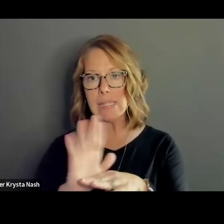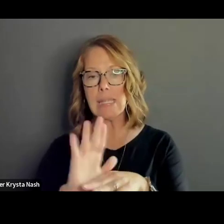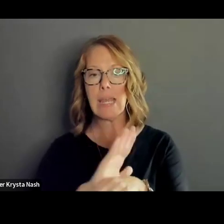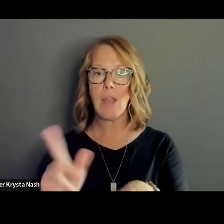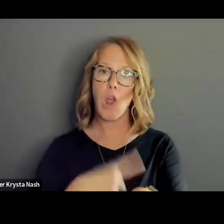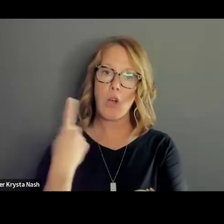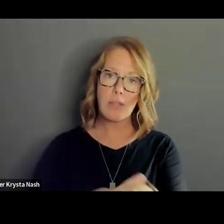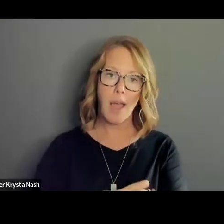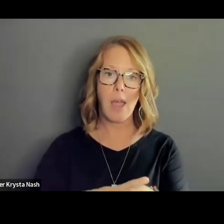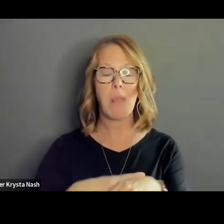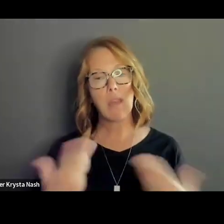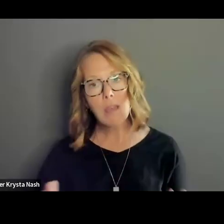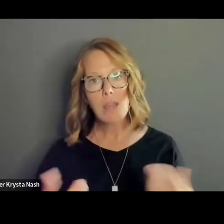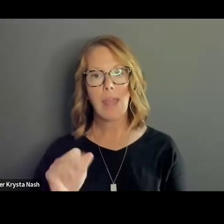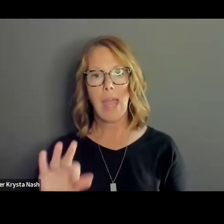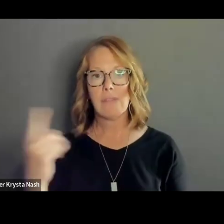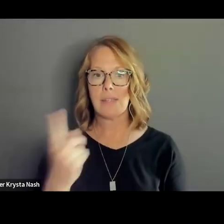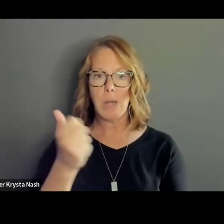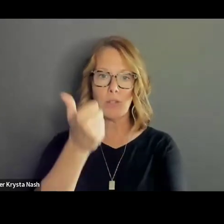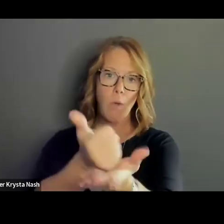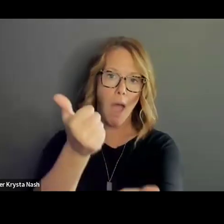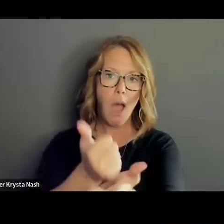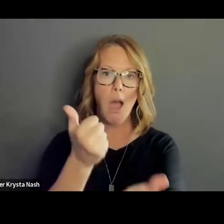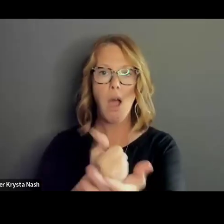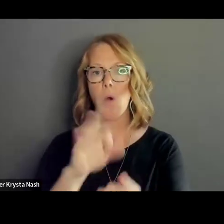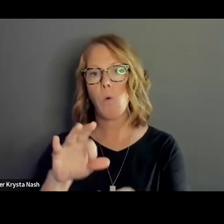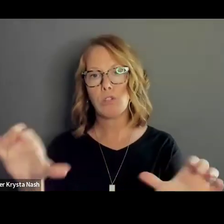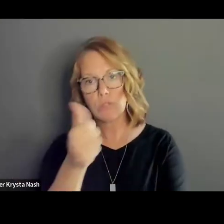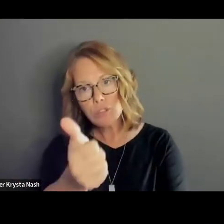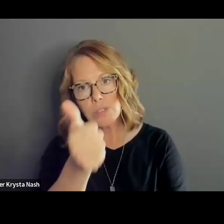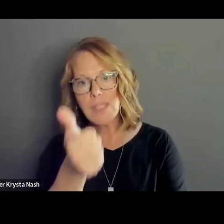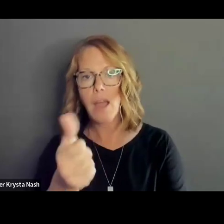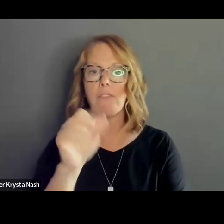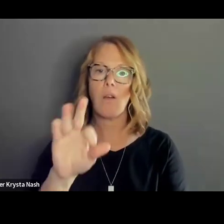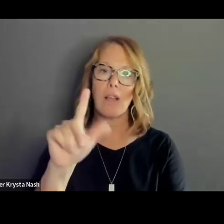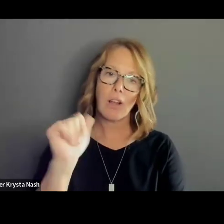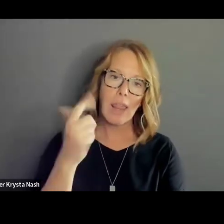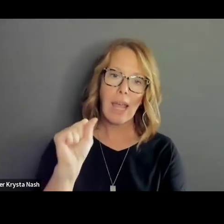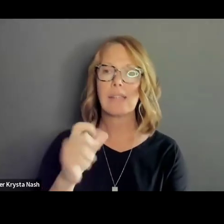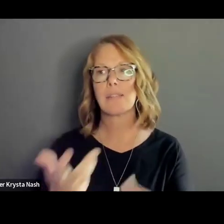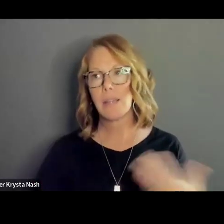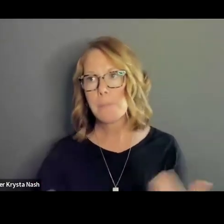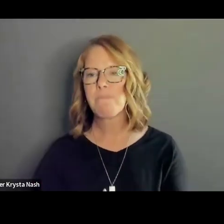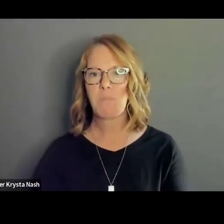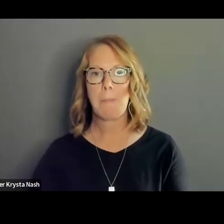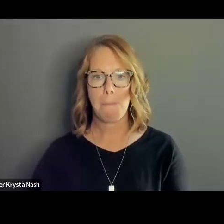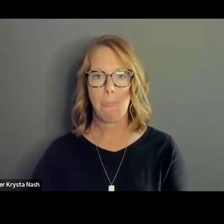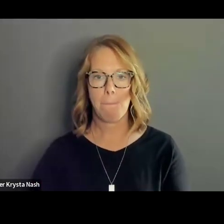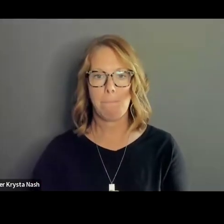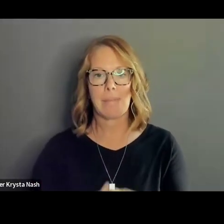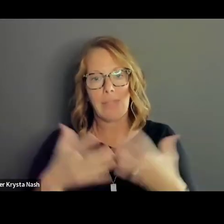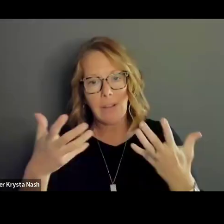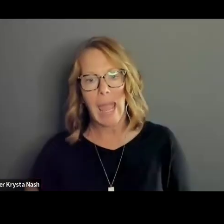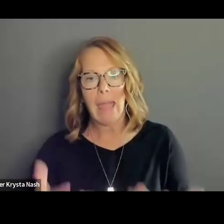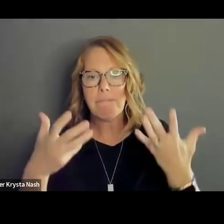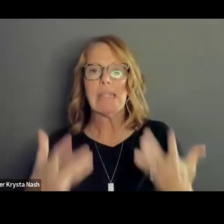And gee, if you have to have somebody help you, or if you're doing it yourself and you're doing it to your legs, gosh, they're heavy and